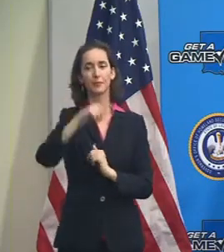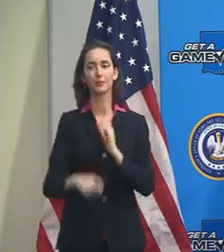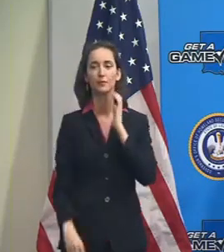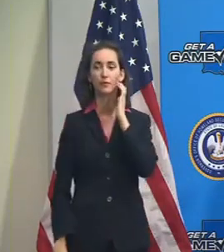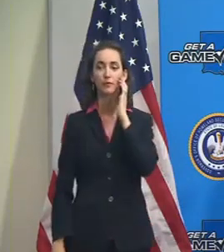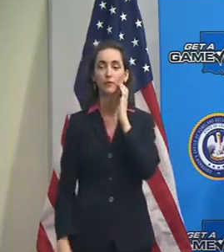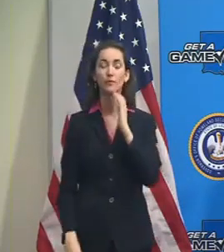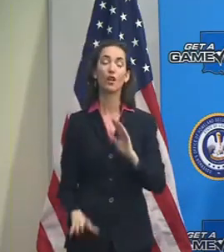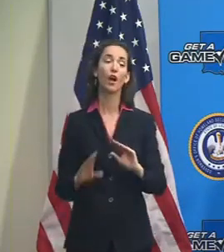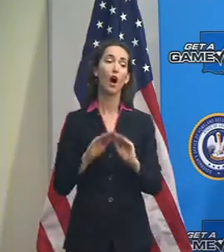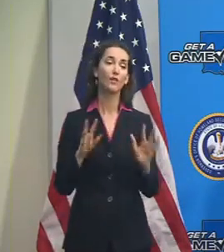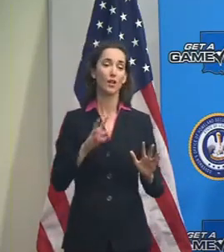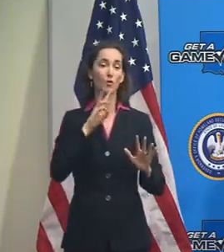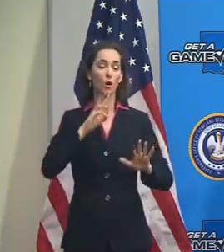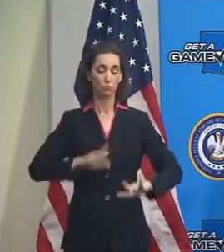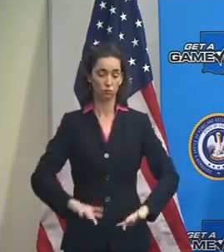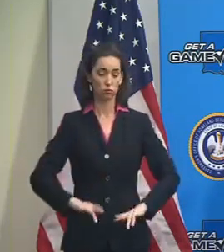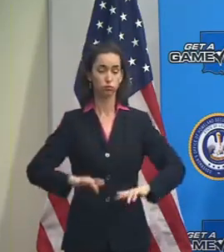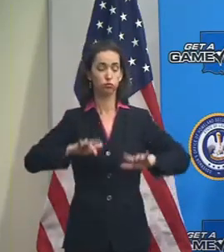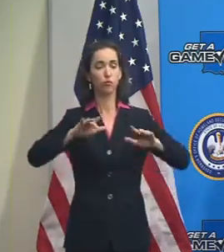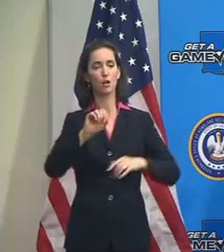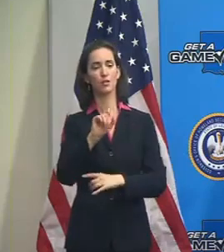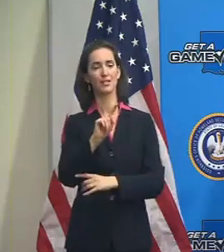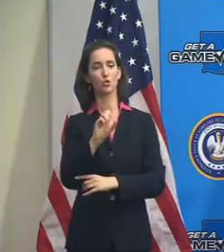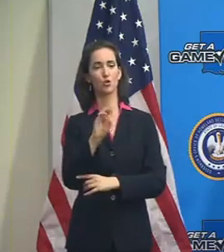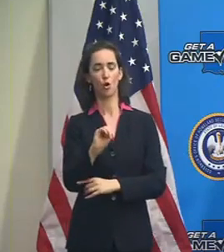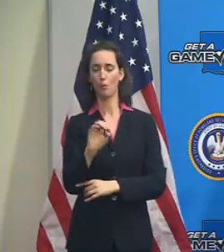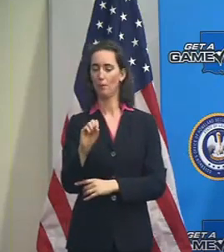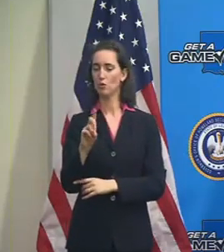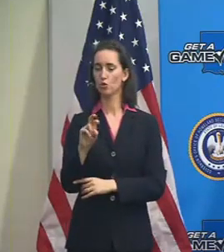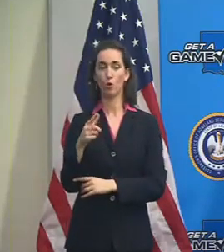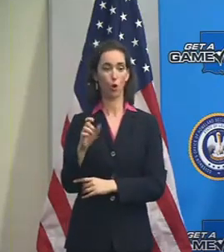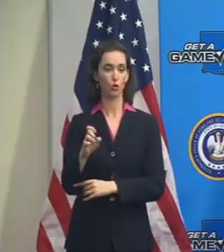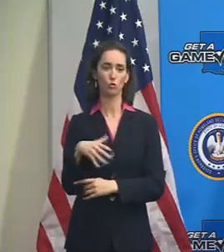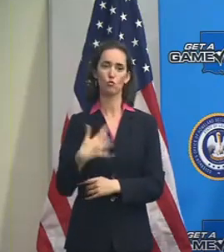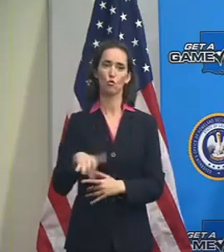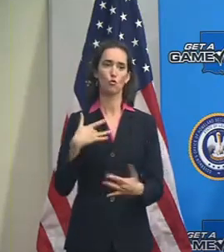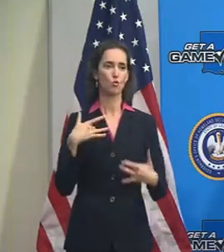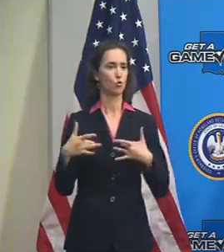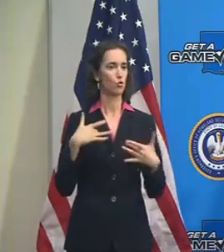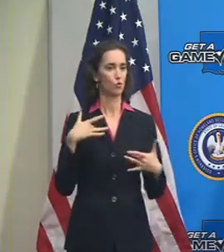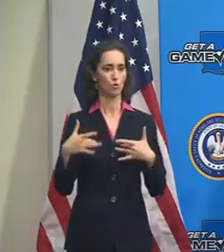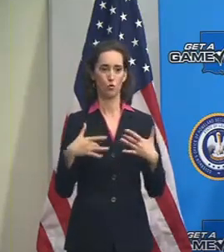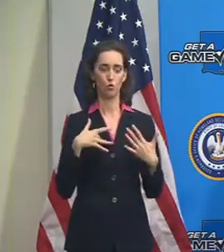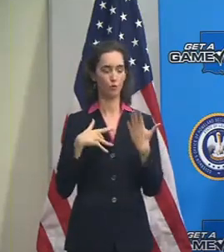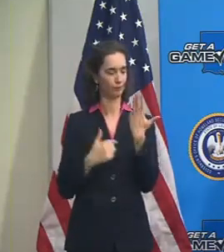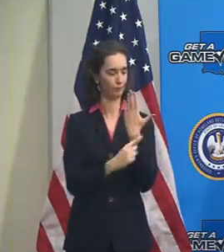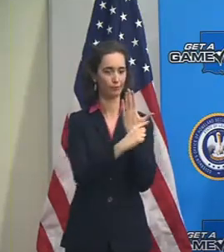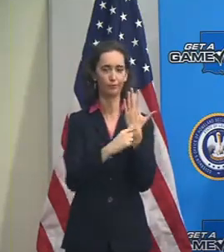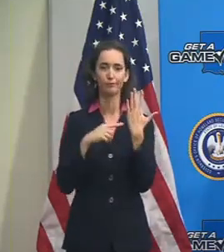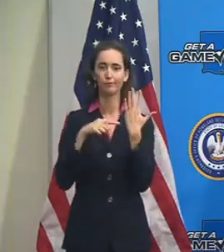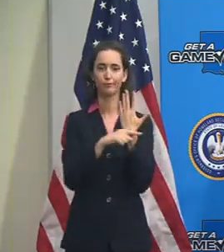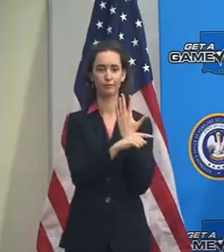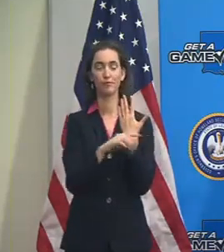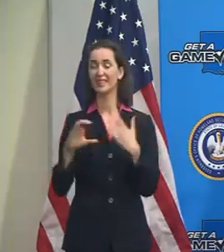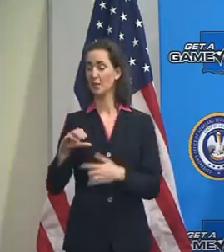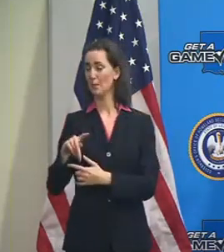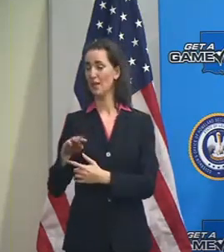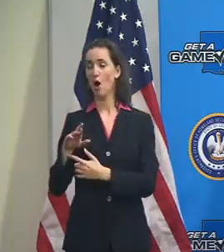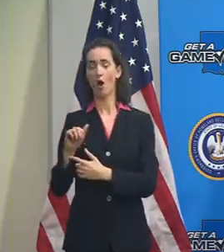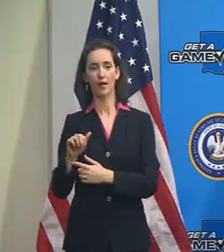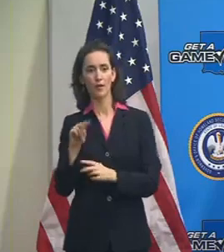Obviously, storm surge is a very big concern with this storm along most of the coast, as you saw. The CPRA is